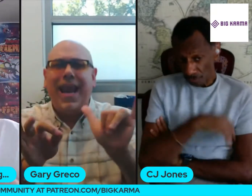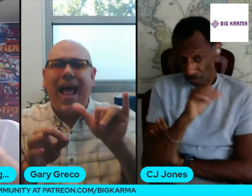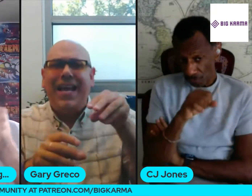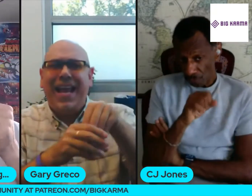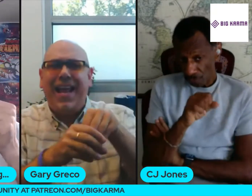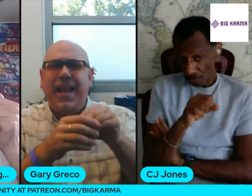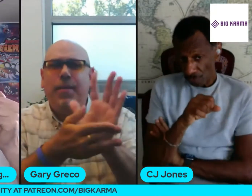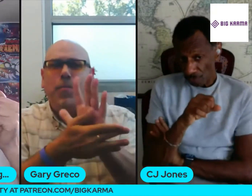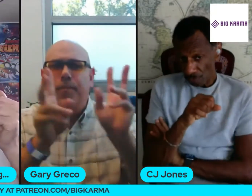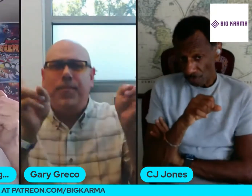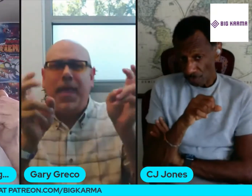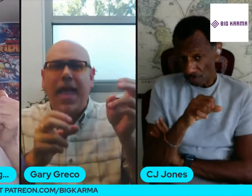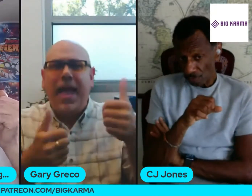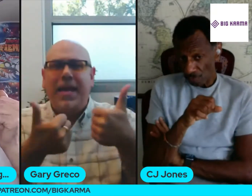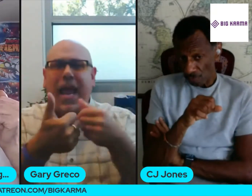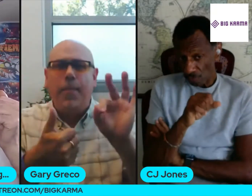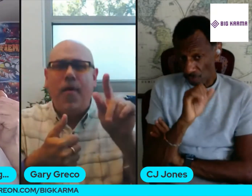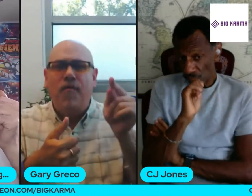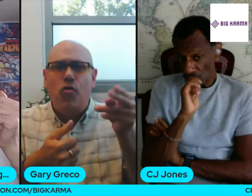right?